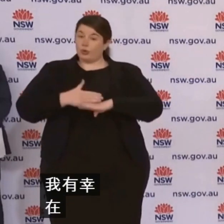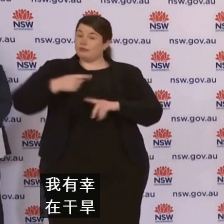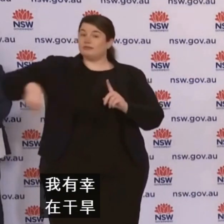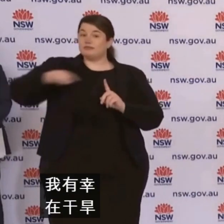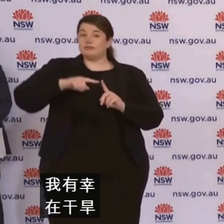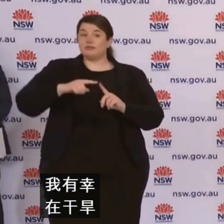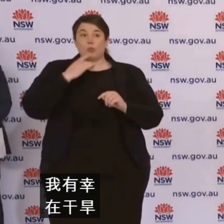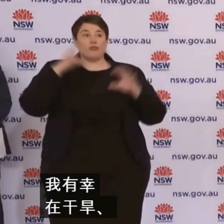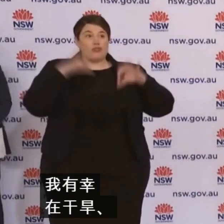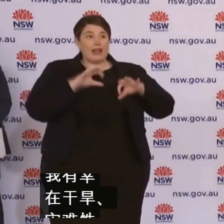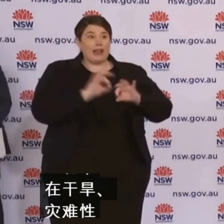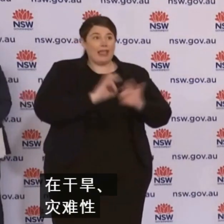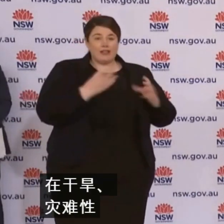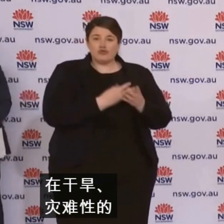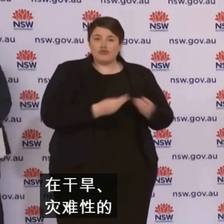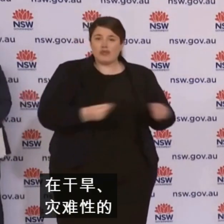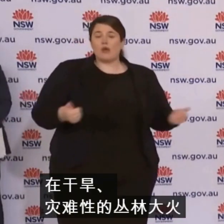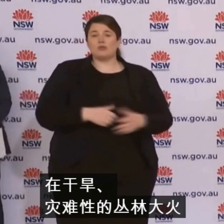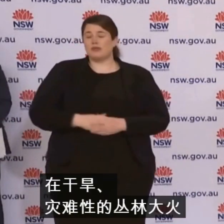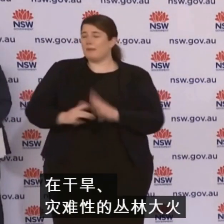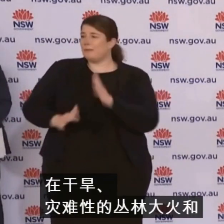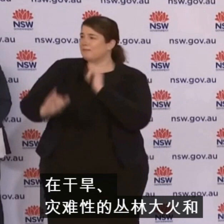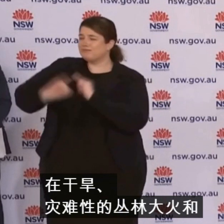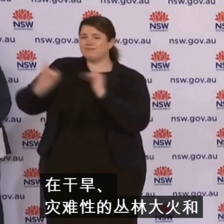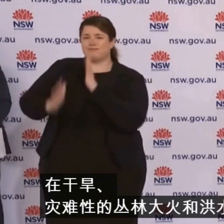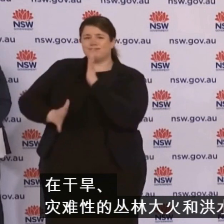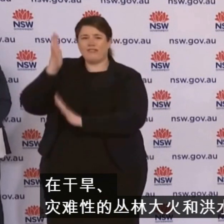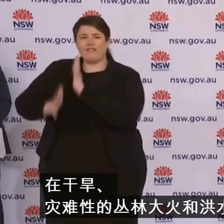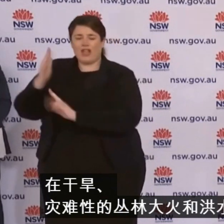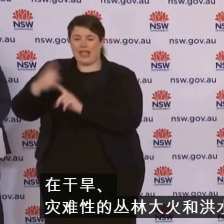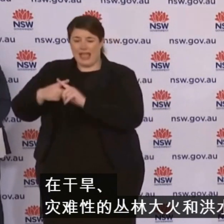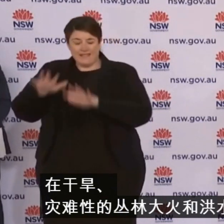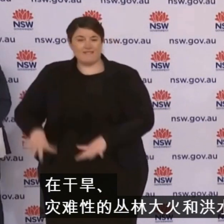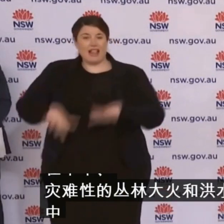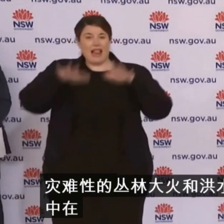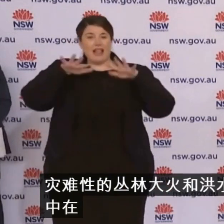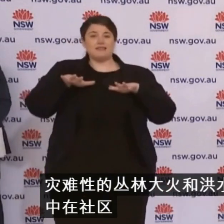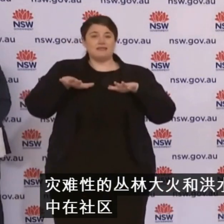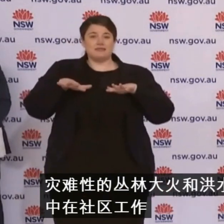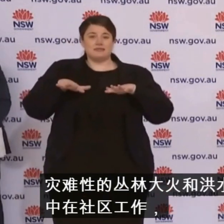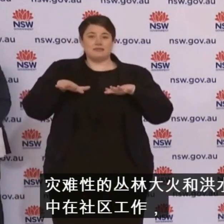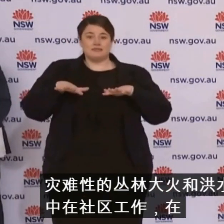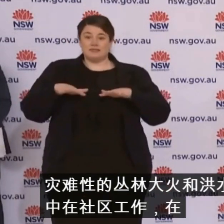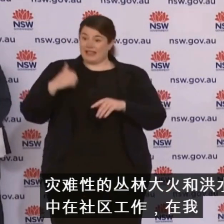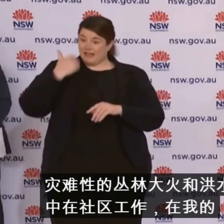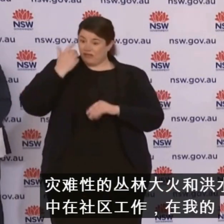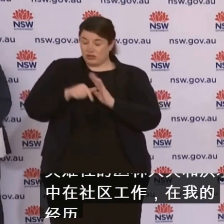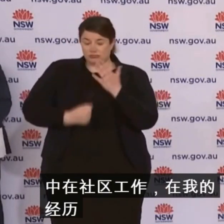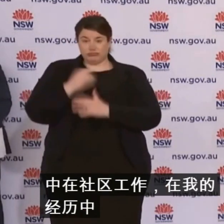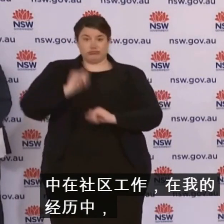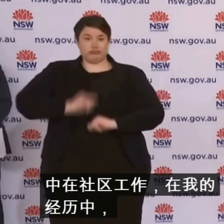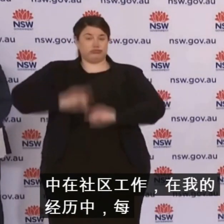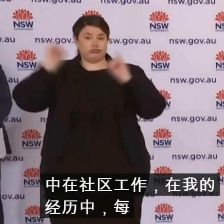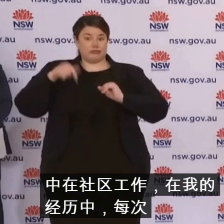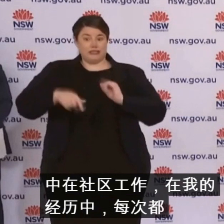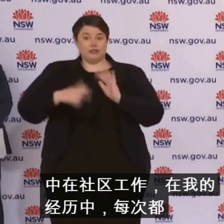community in droughts, in catastrophic bushfires, and in floods. And in those times, every time, in my